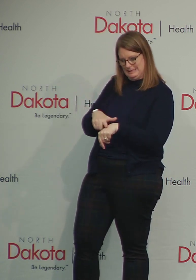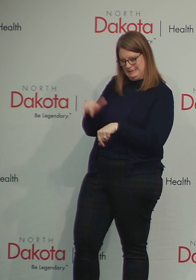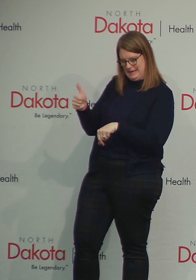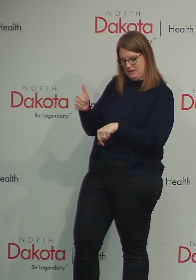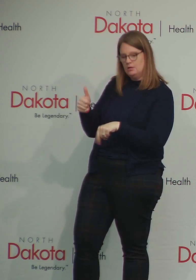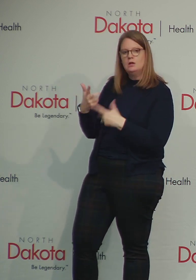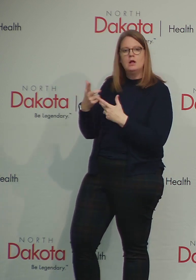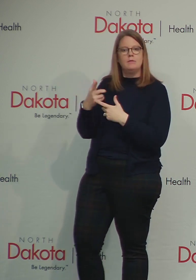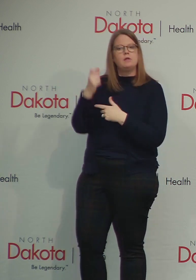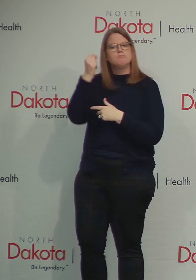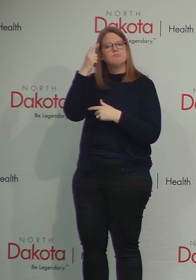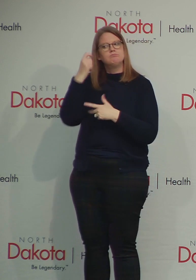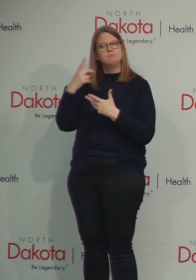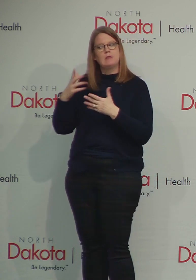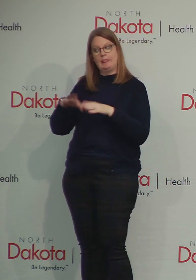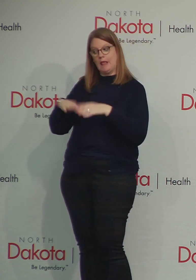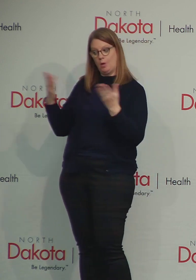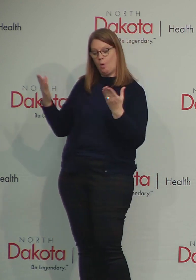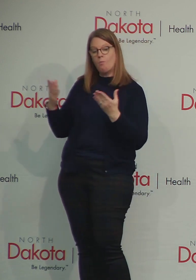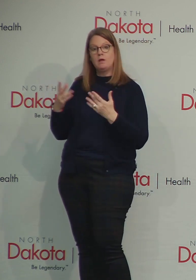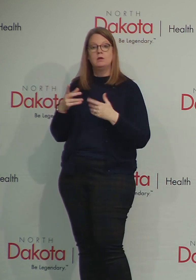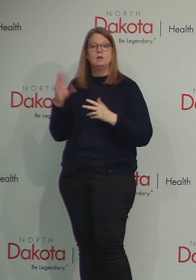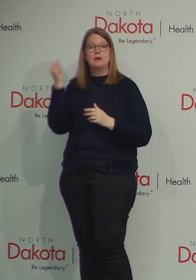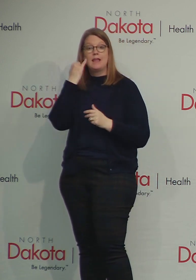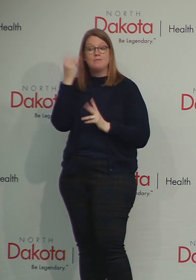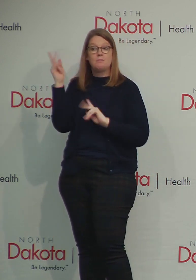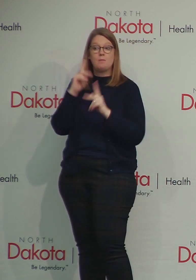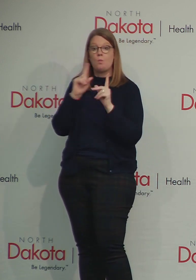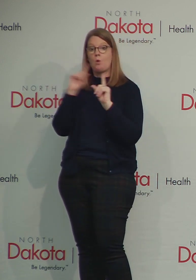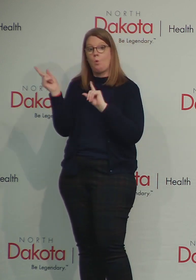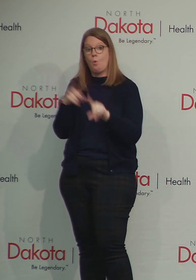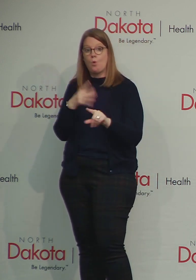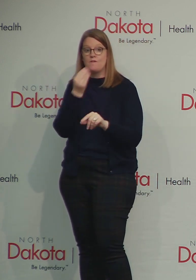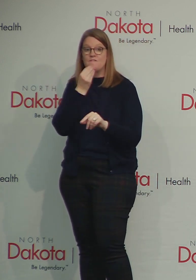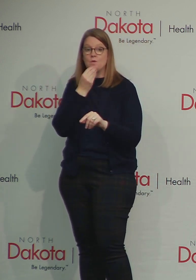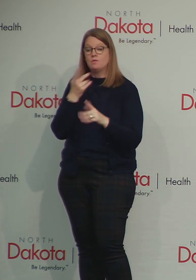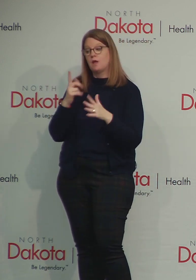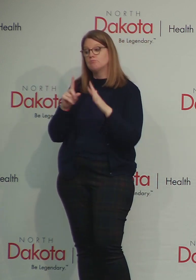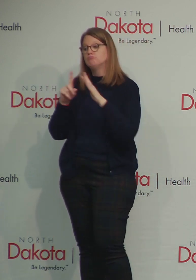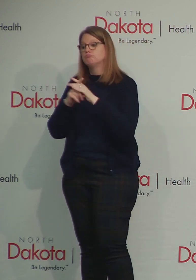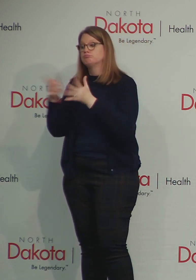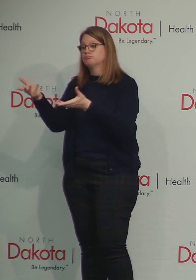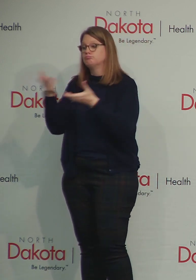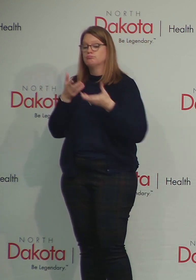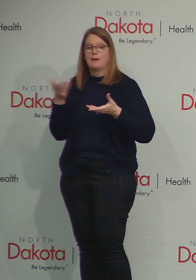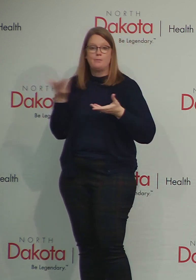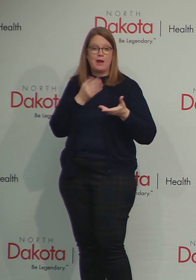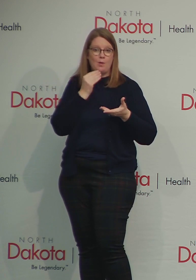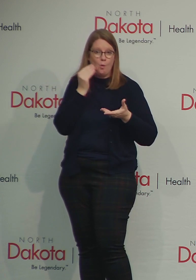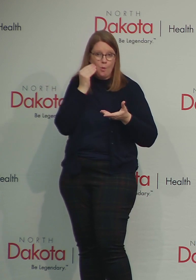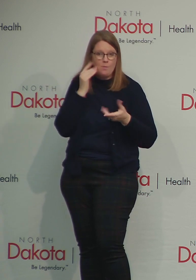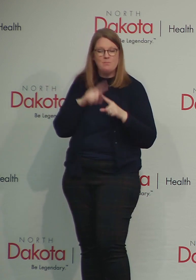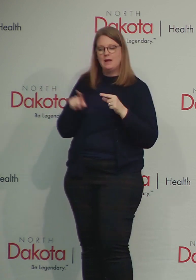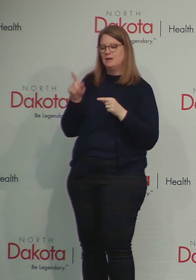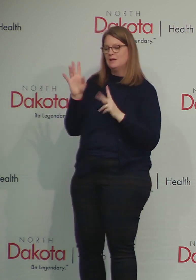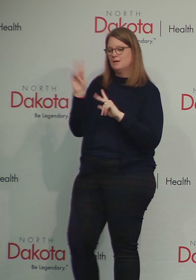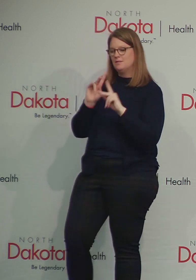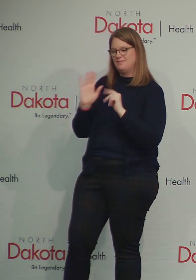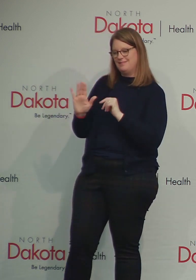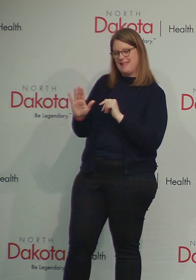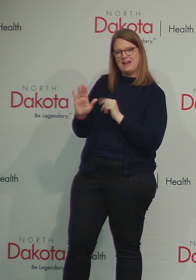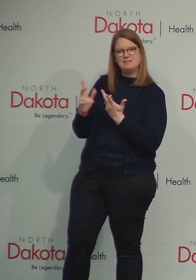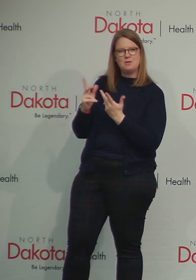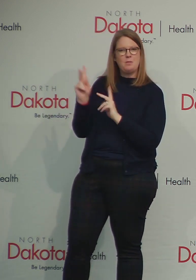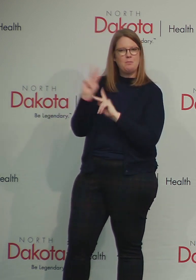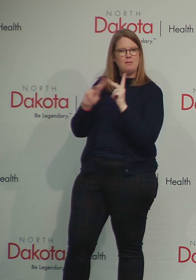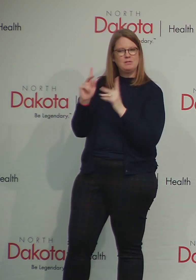Obviously, they can stay open later than that for takeout and curbside, but there's an economic cost to that. People have to adjust their business models, so we'd like to